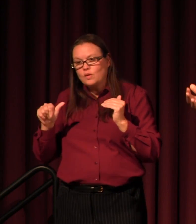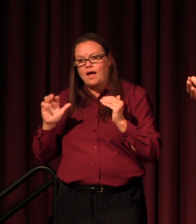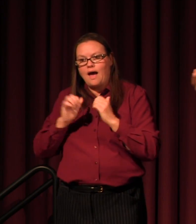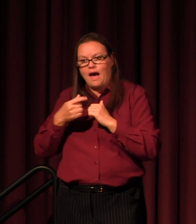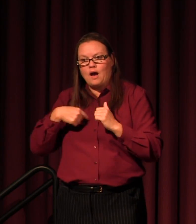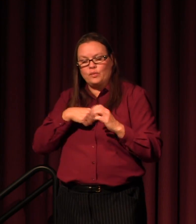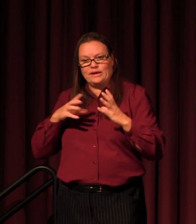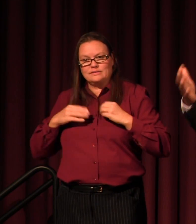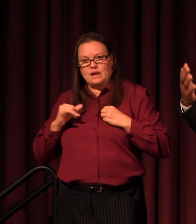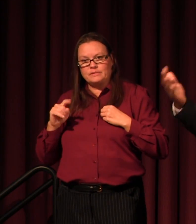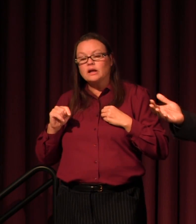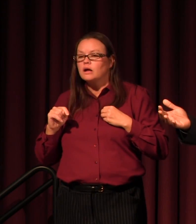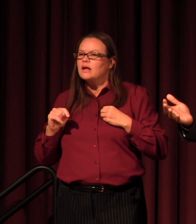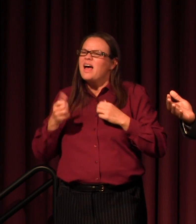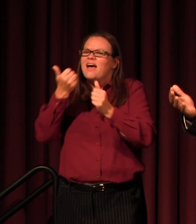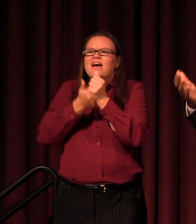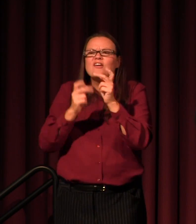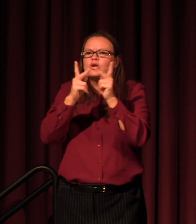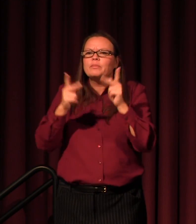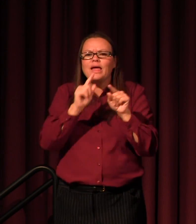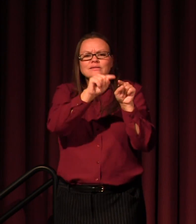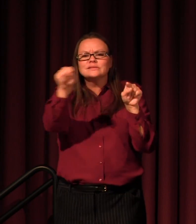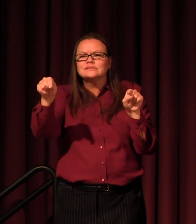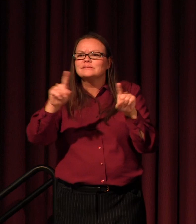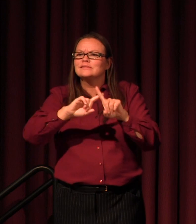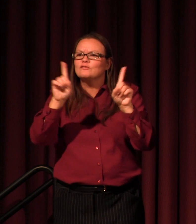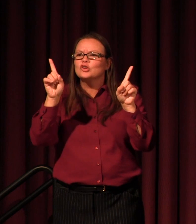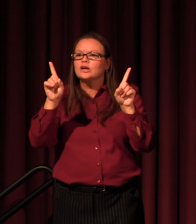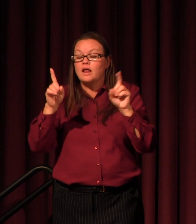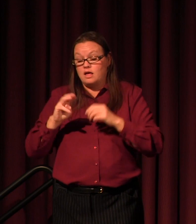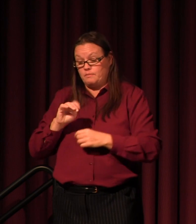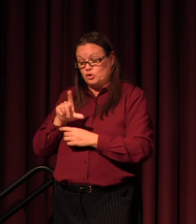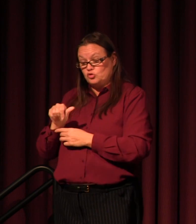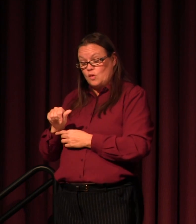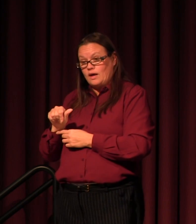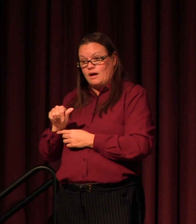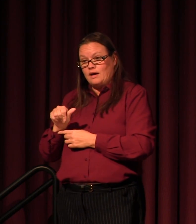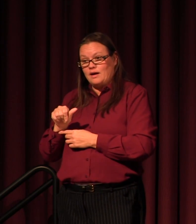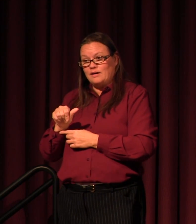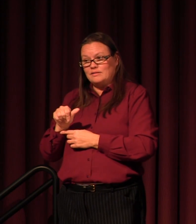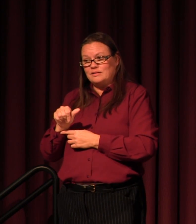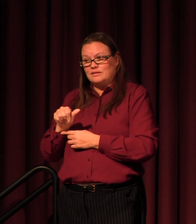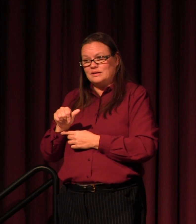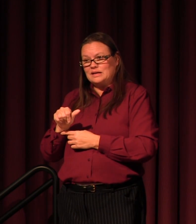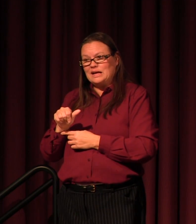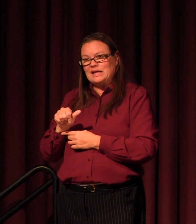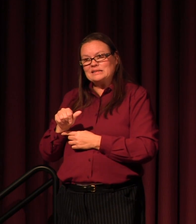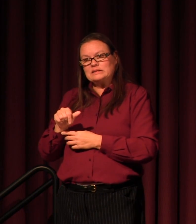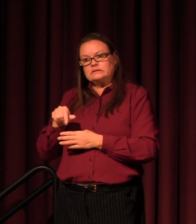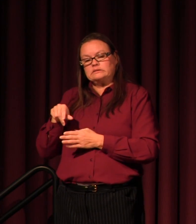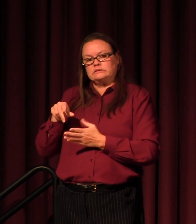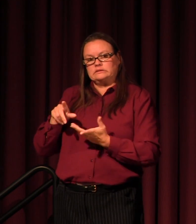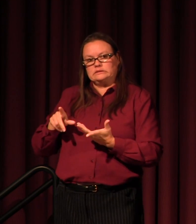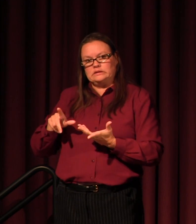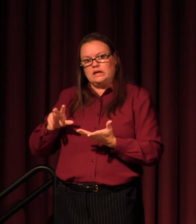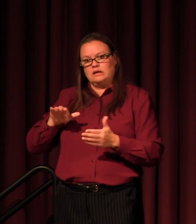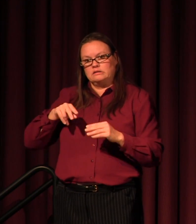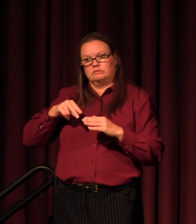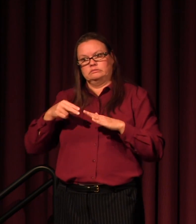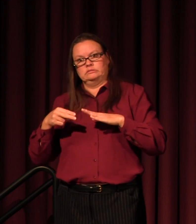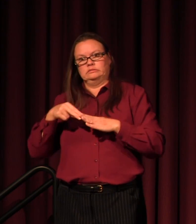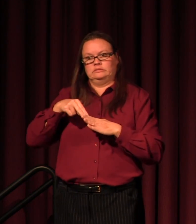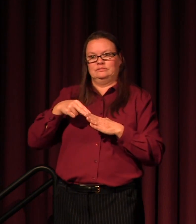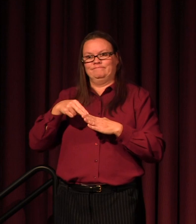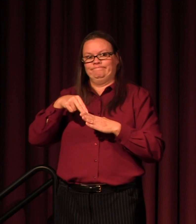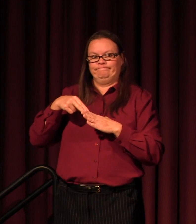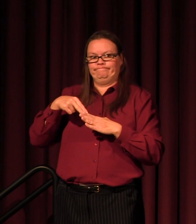doing it. It's gonna be different in every place, and Missoula is at a different kind of tipping point than a lot of other places are